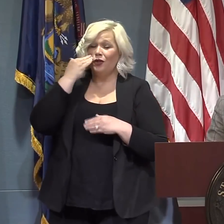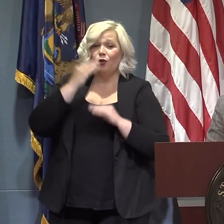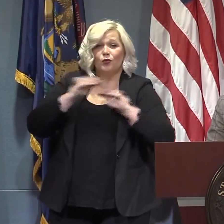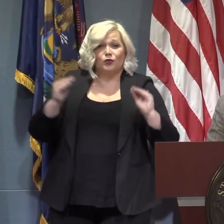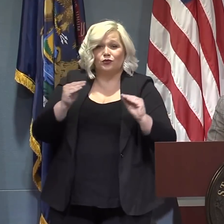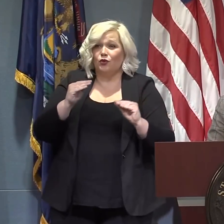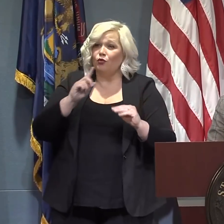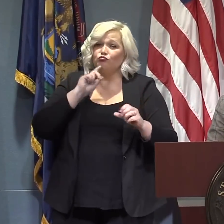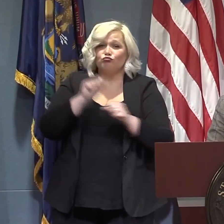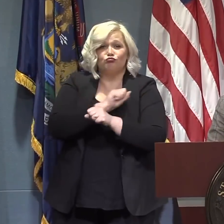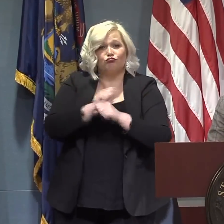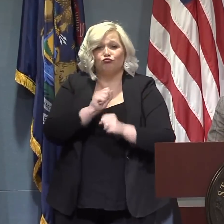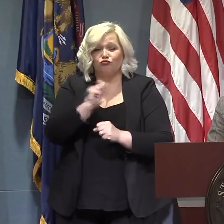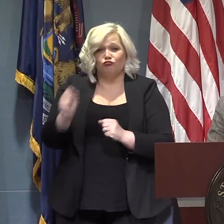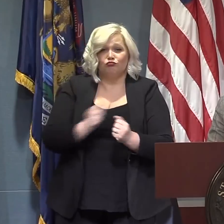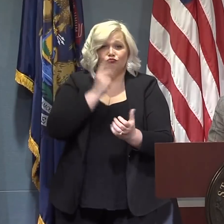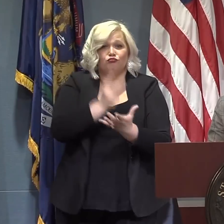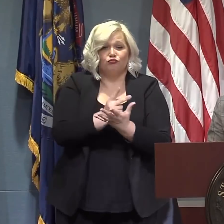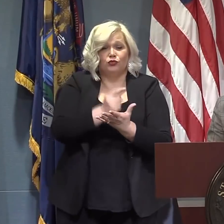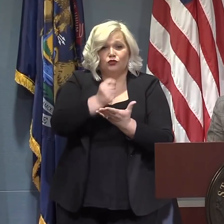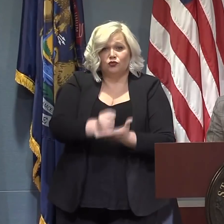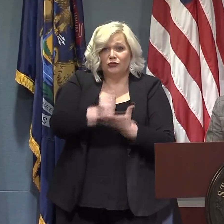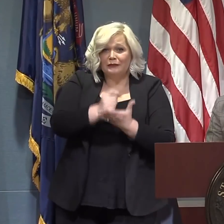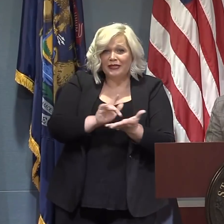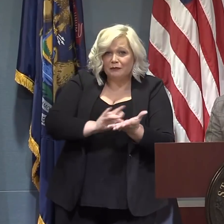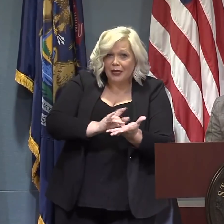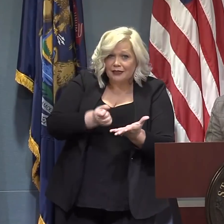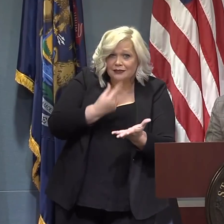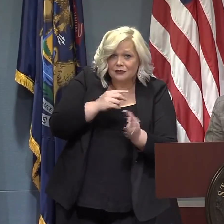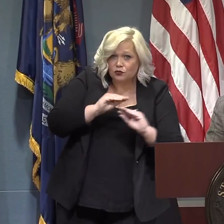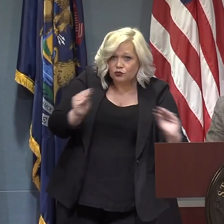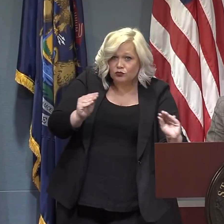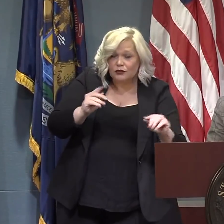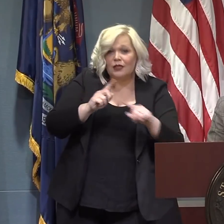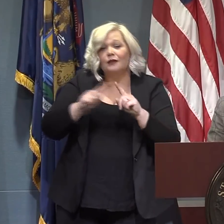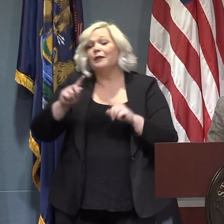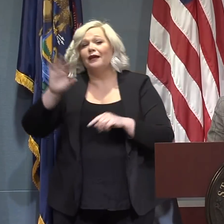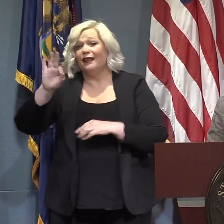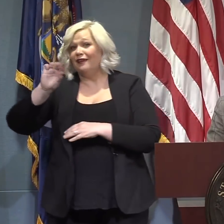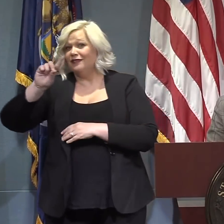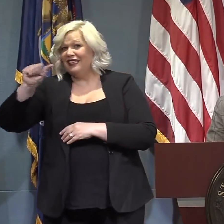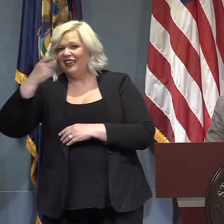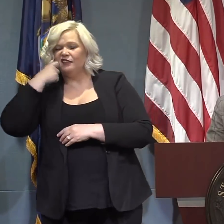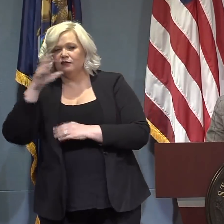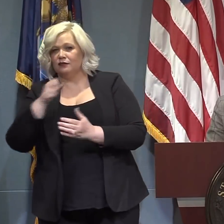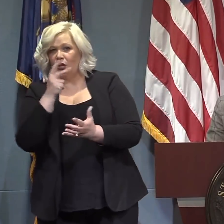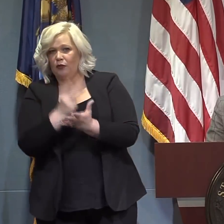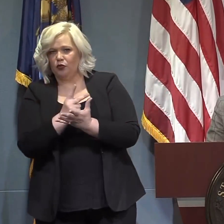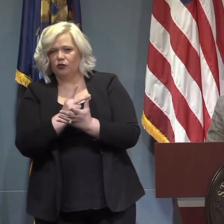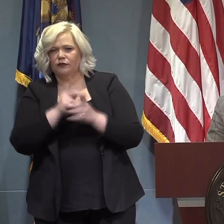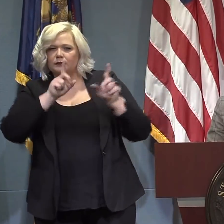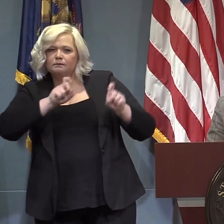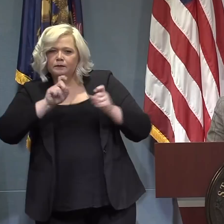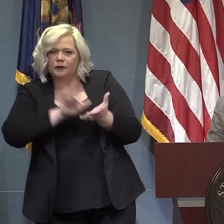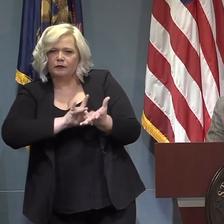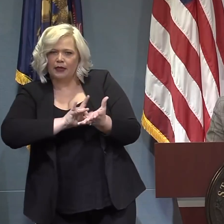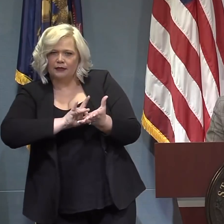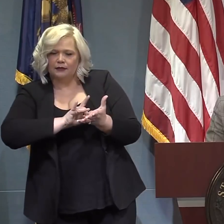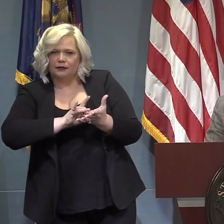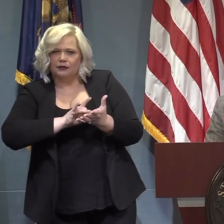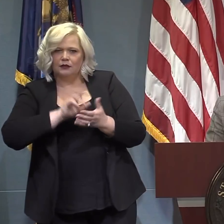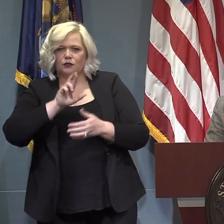for COVID-19, the FDA has also granted an emergency use authorization for the experimental